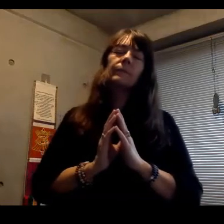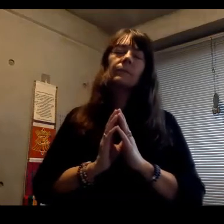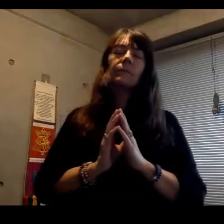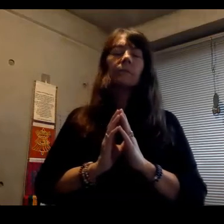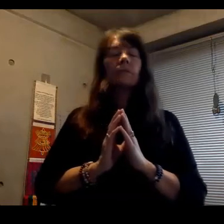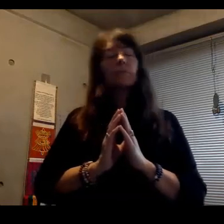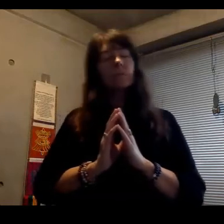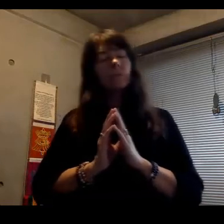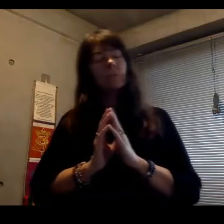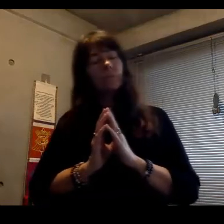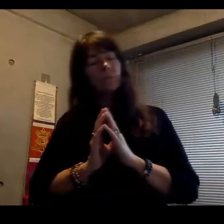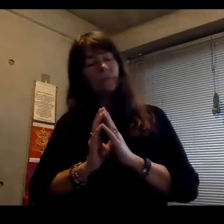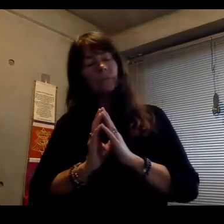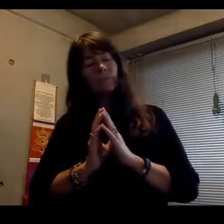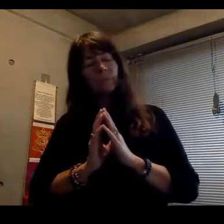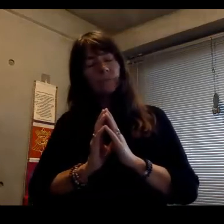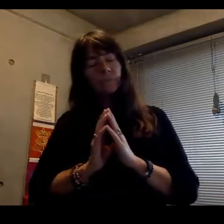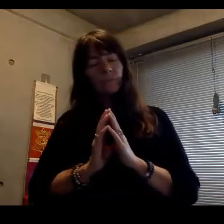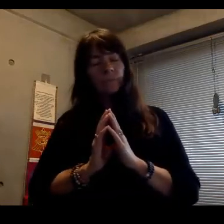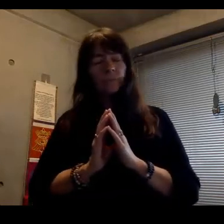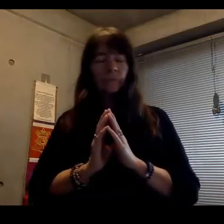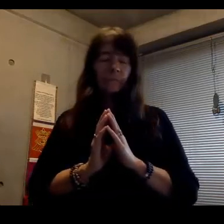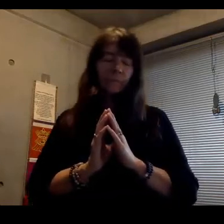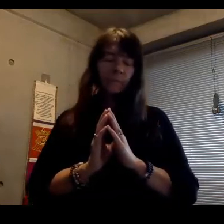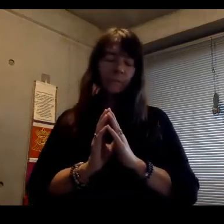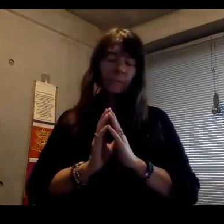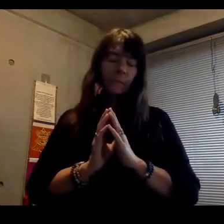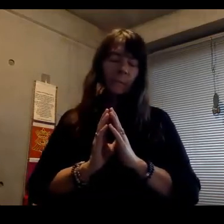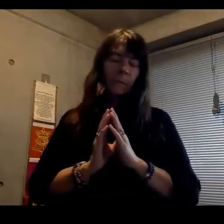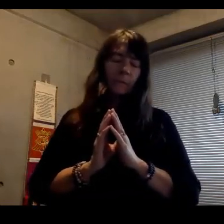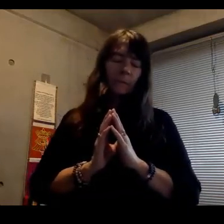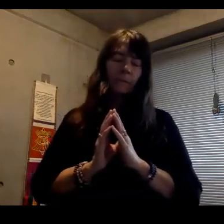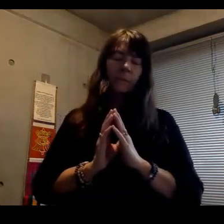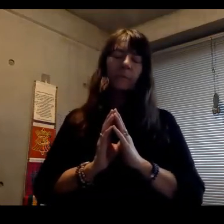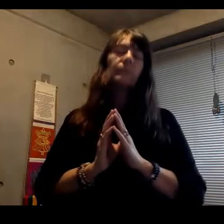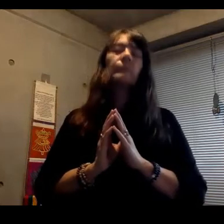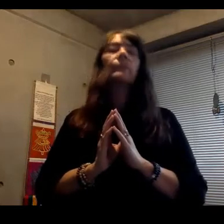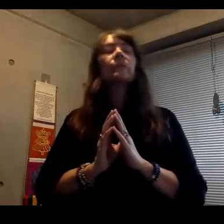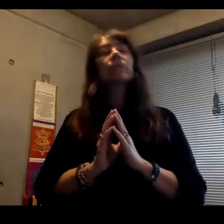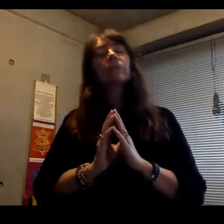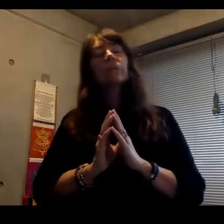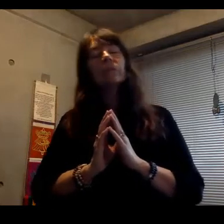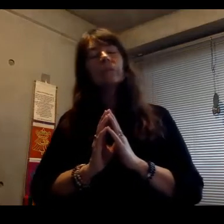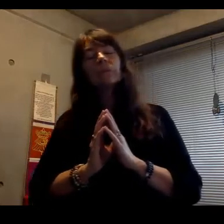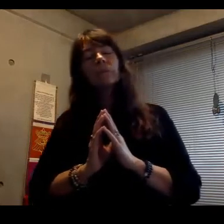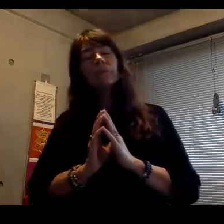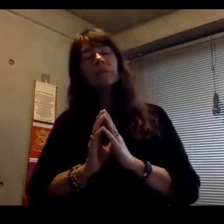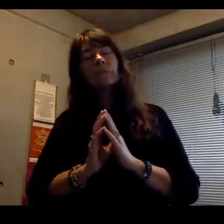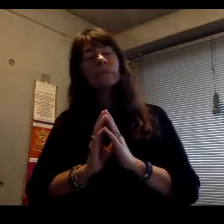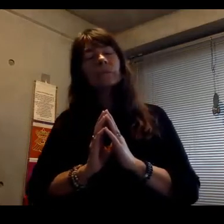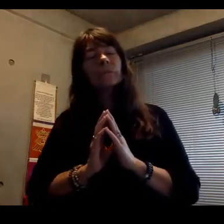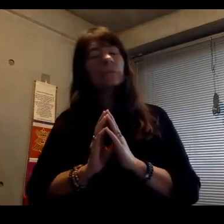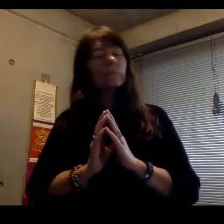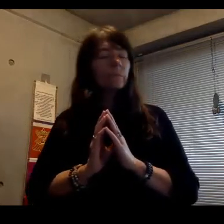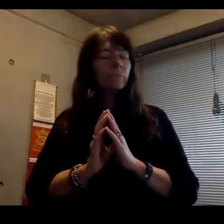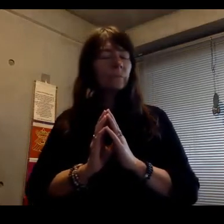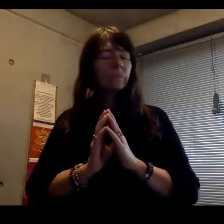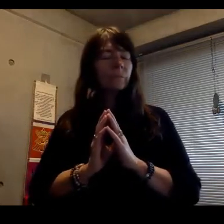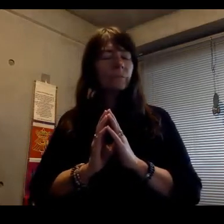being part of the session, they could use that as a way to ridicule them, or use it in a negative way